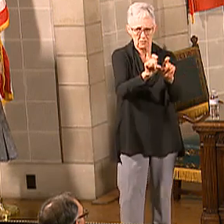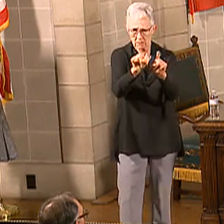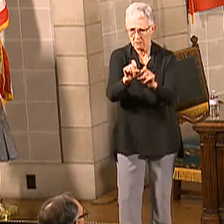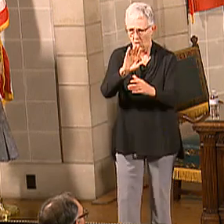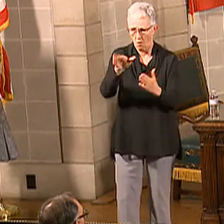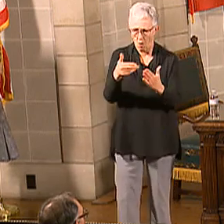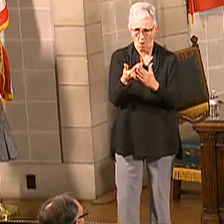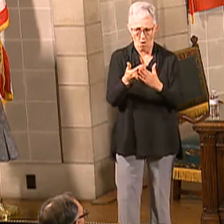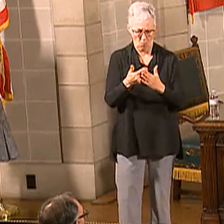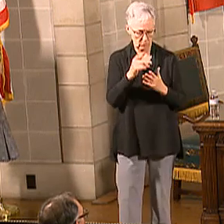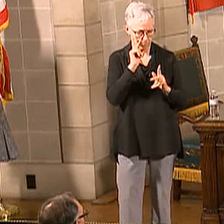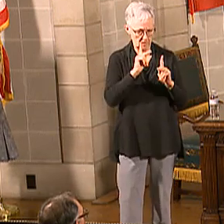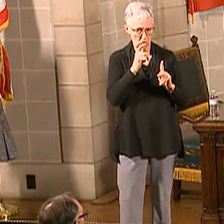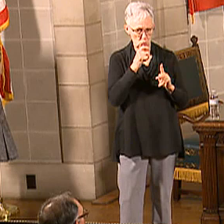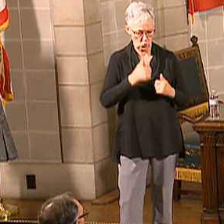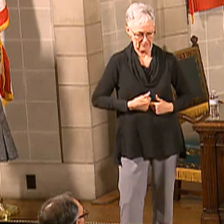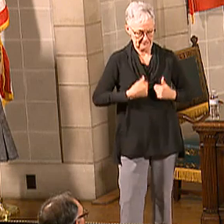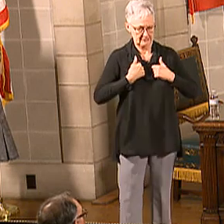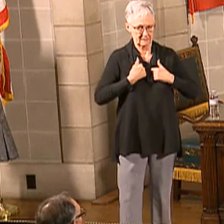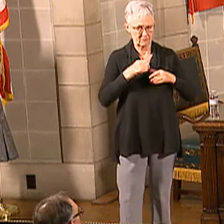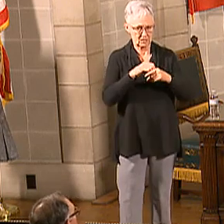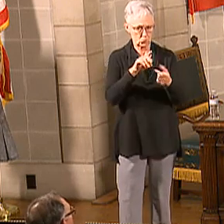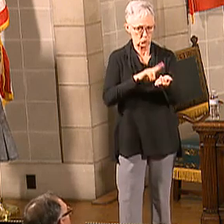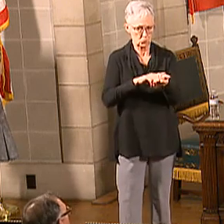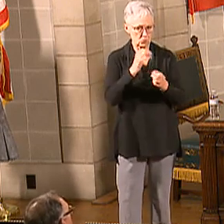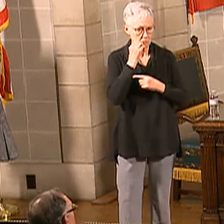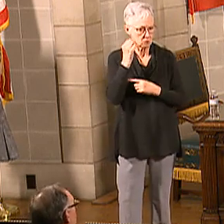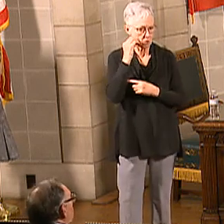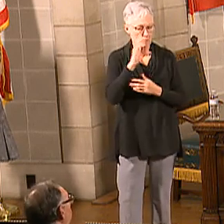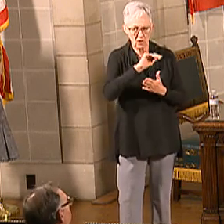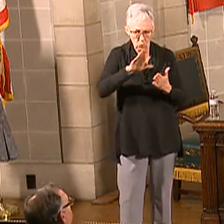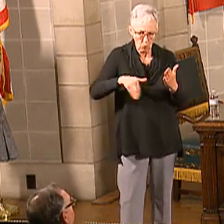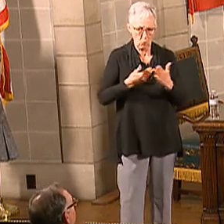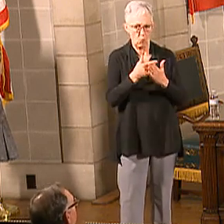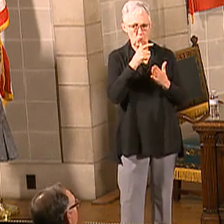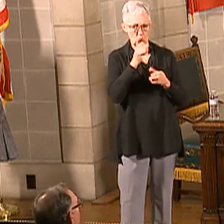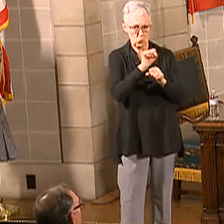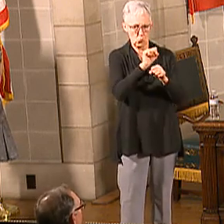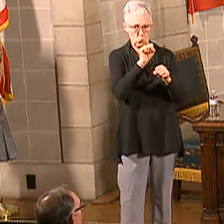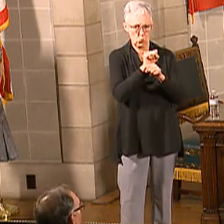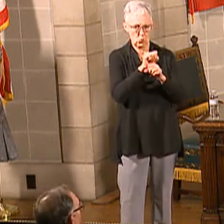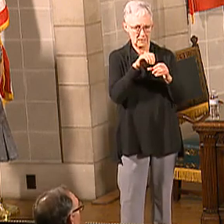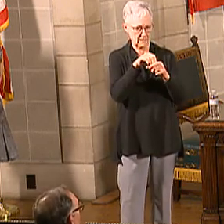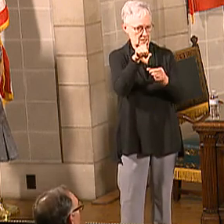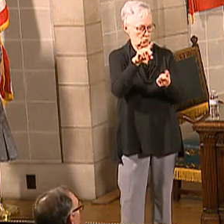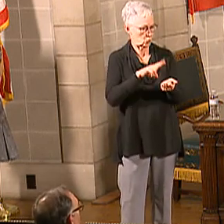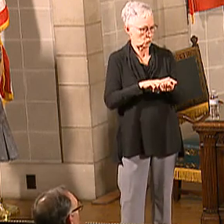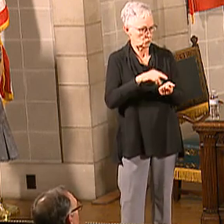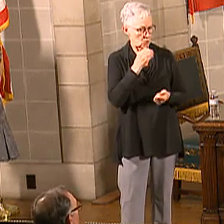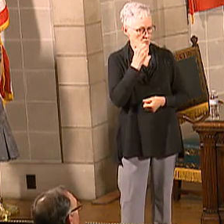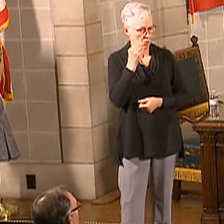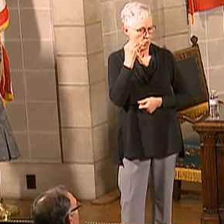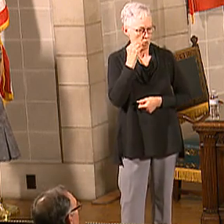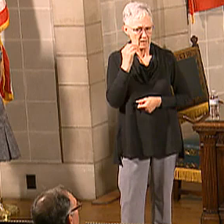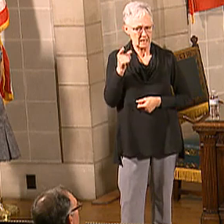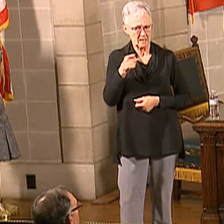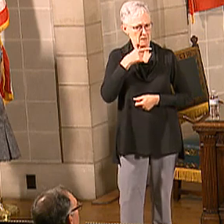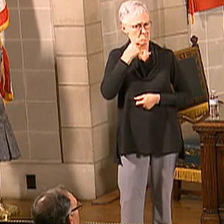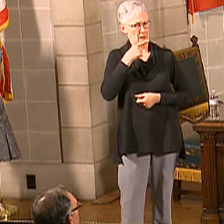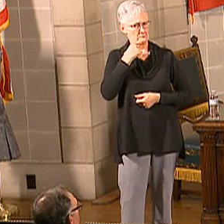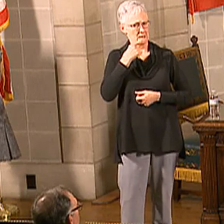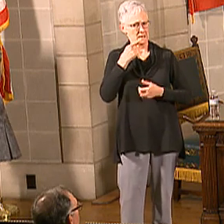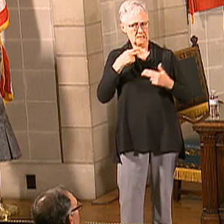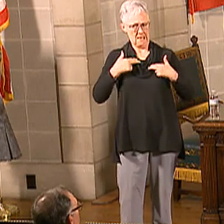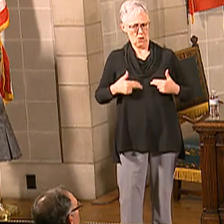are dealing with things that we never anticipated, right? Nobody was expecting a pandemic. Please understand your public health officials are working very,